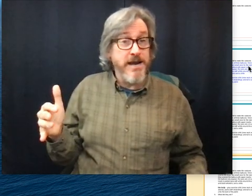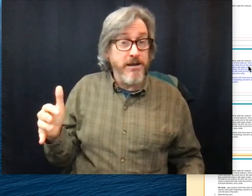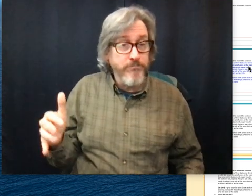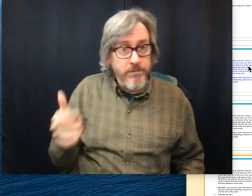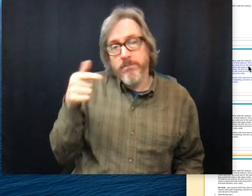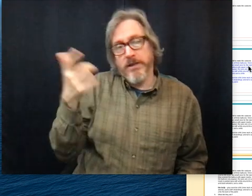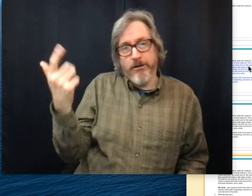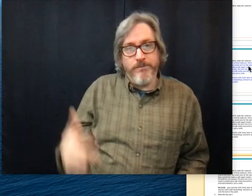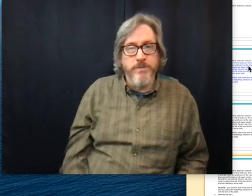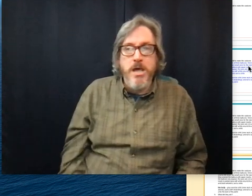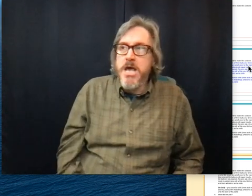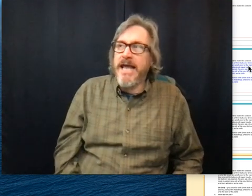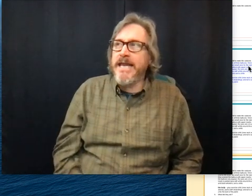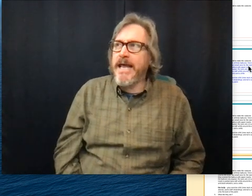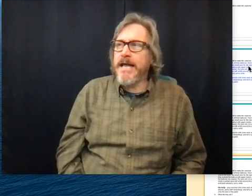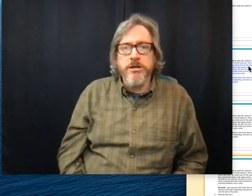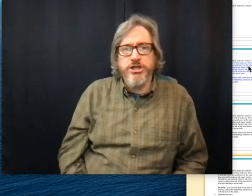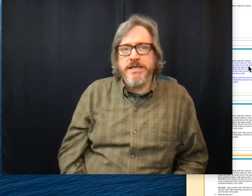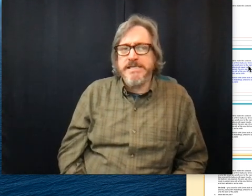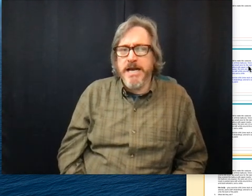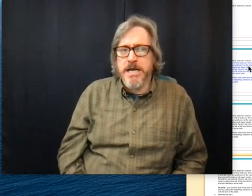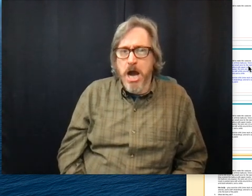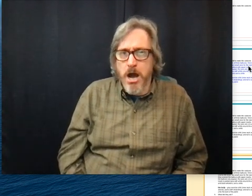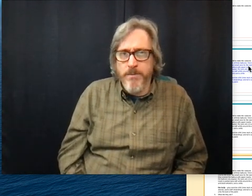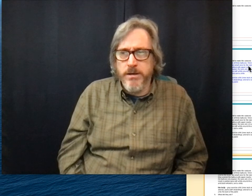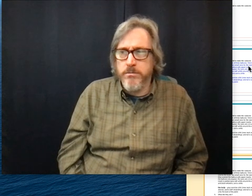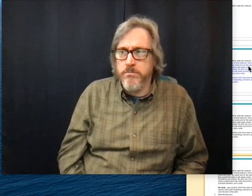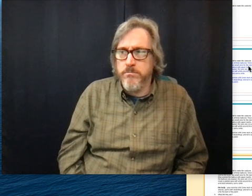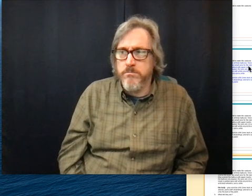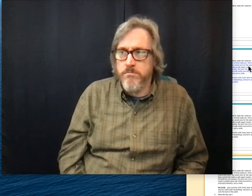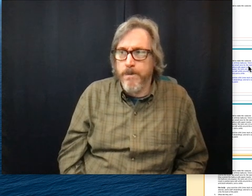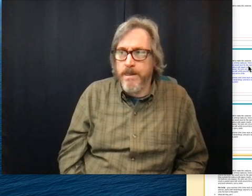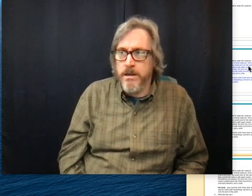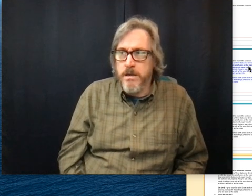what's my name? Larry. In English,